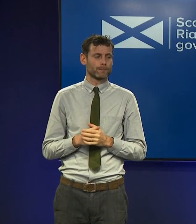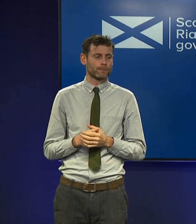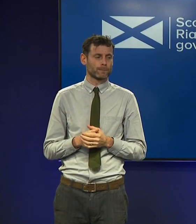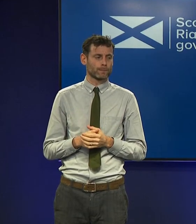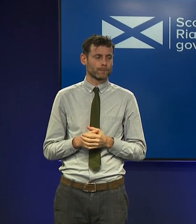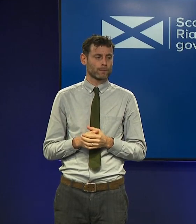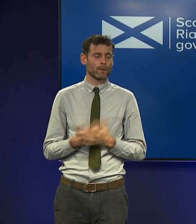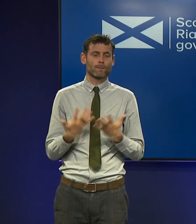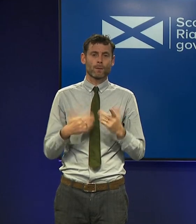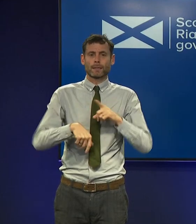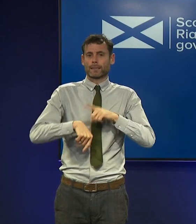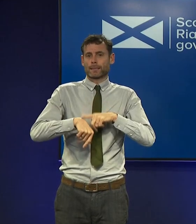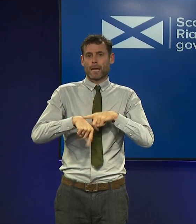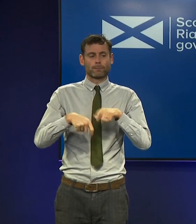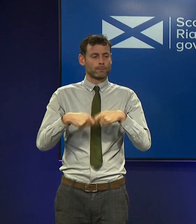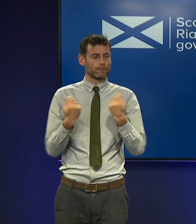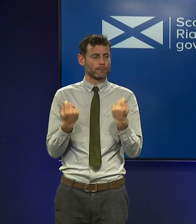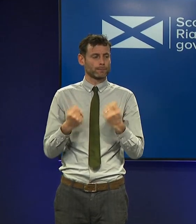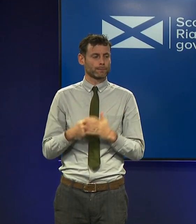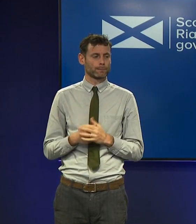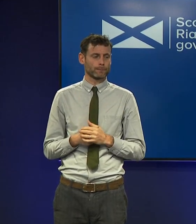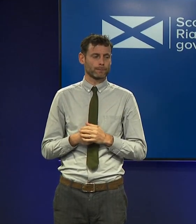Mark McLaughlin from The Times.